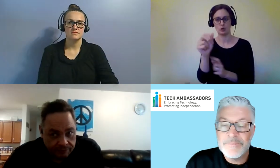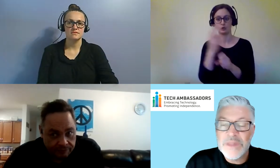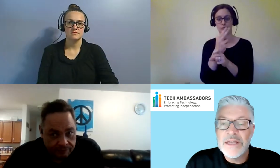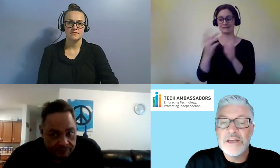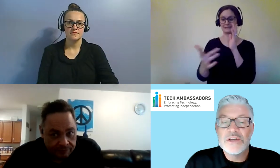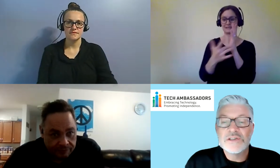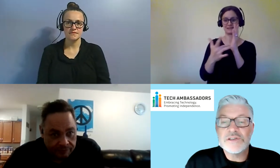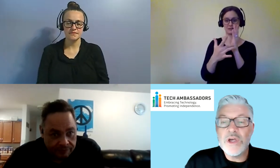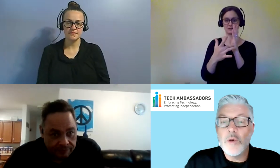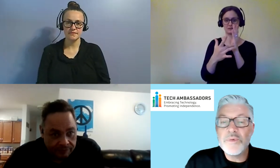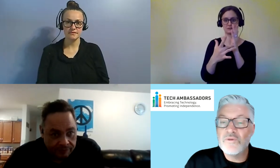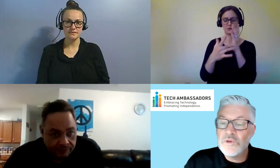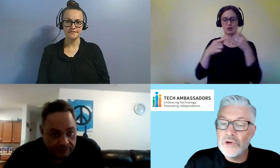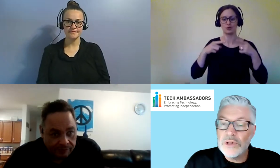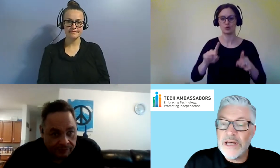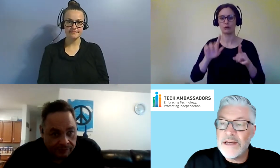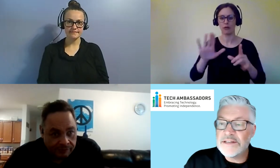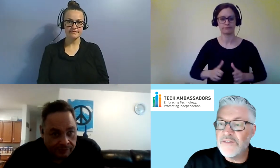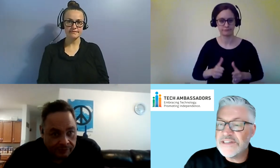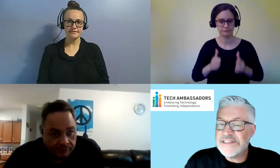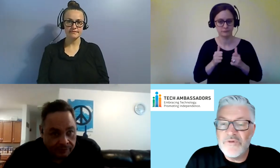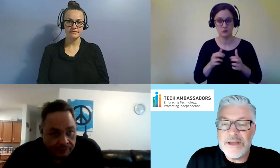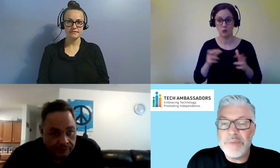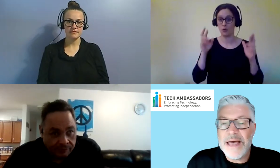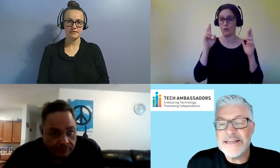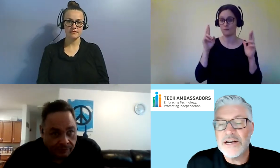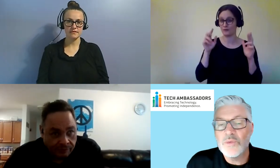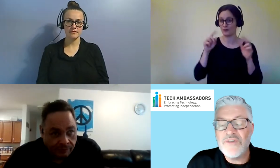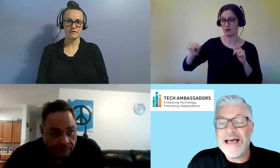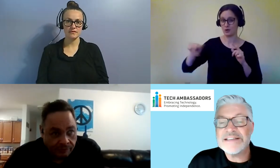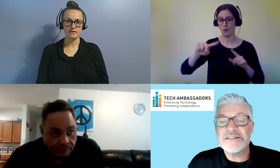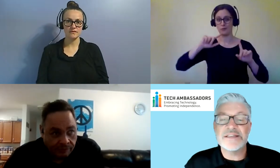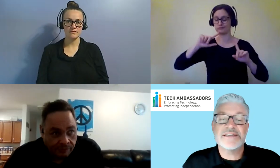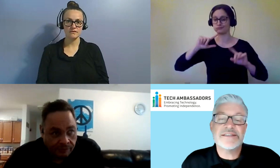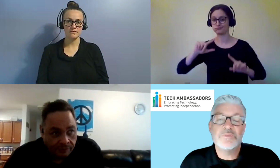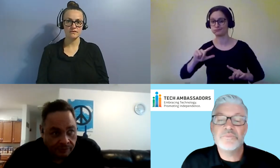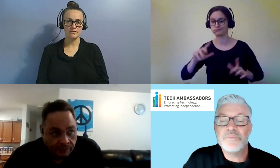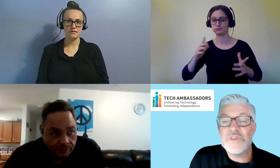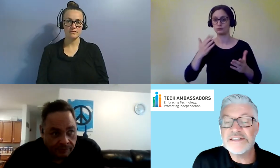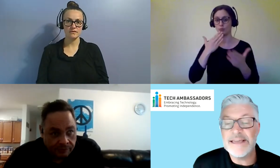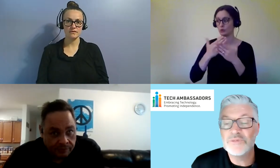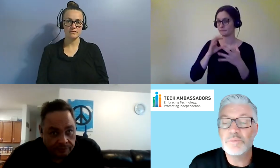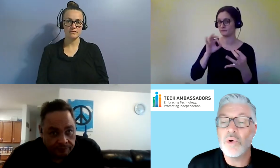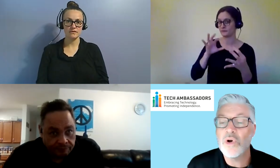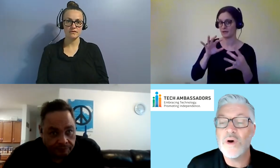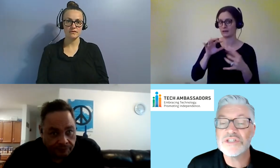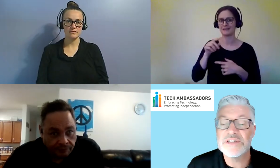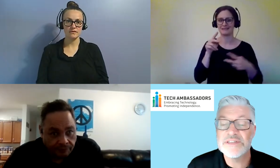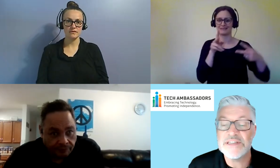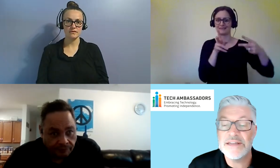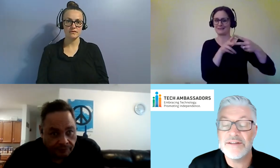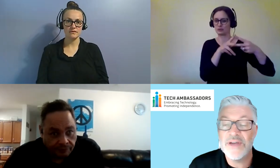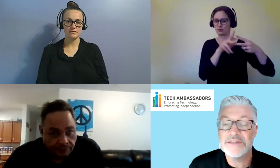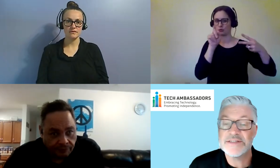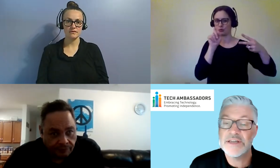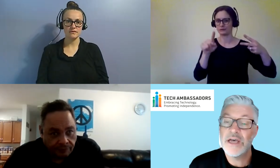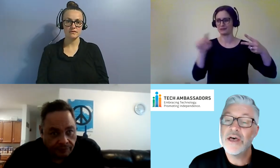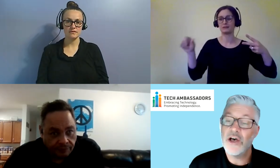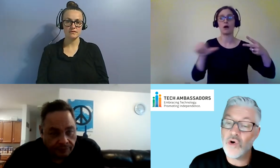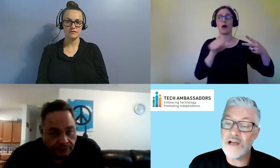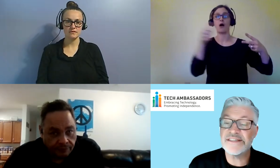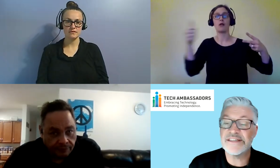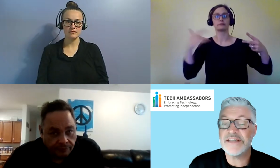lives? So we hope you'll give us some feedback here. We've asked these same 2 poll questions in